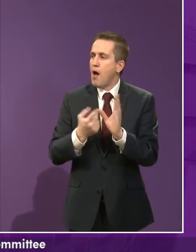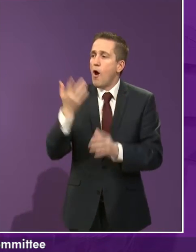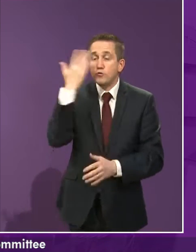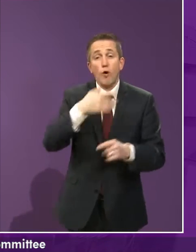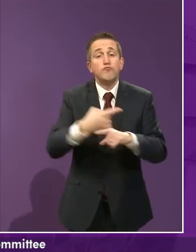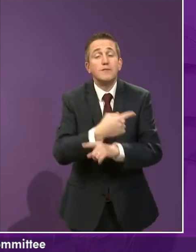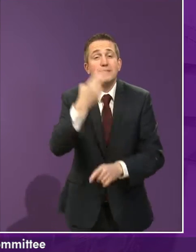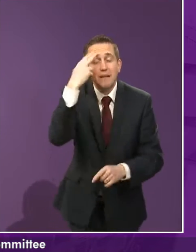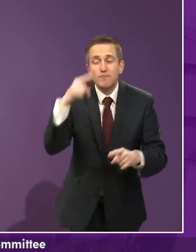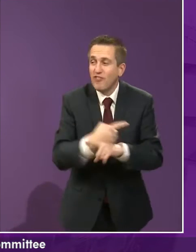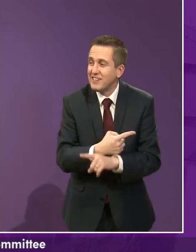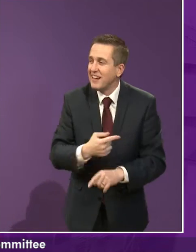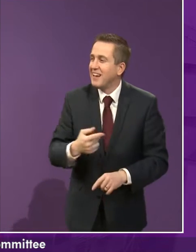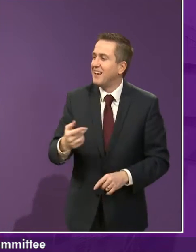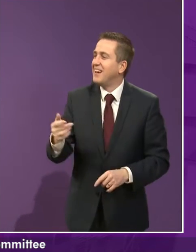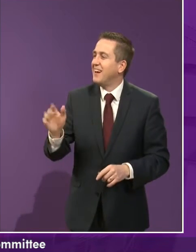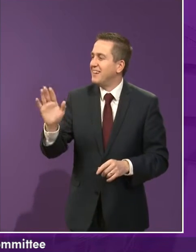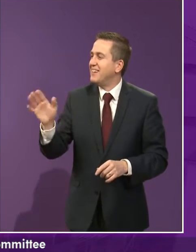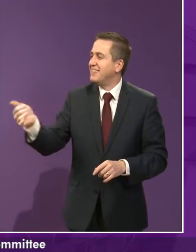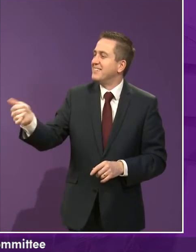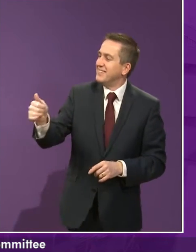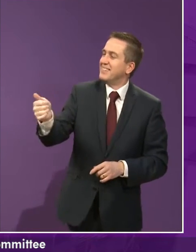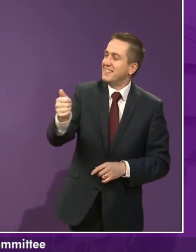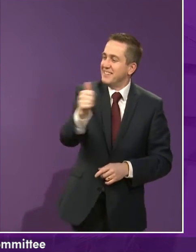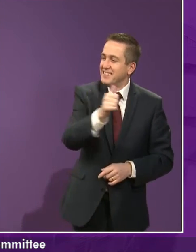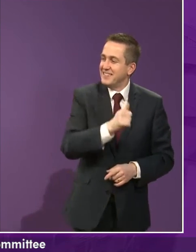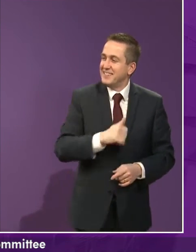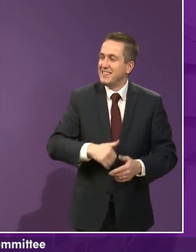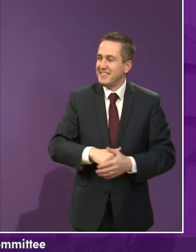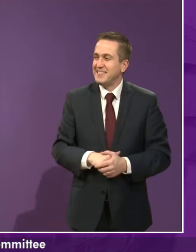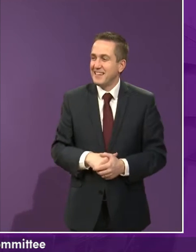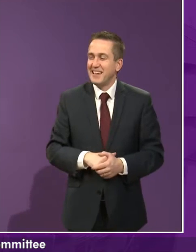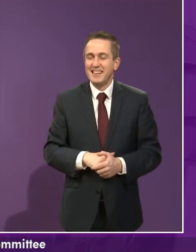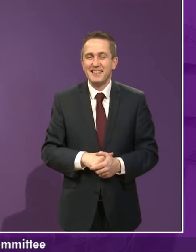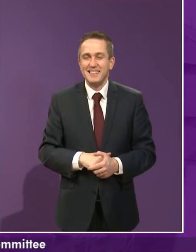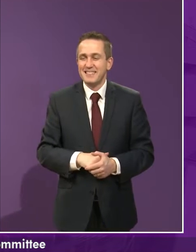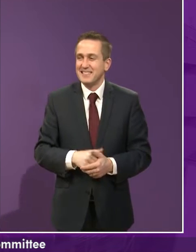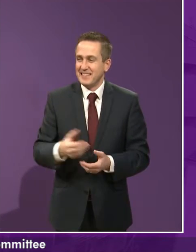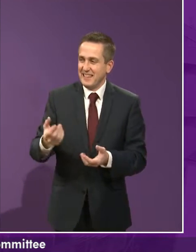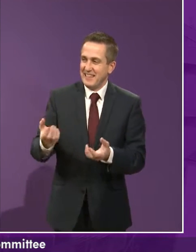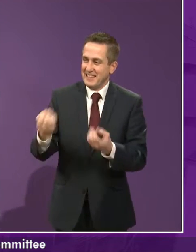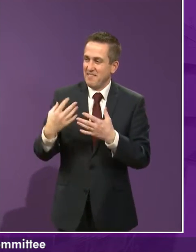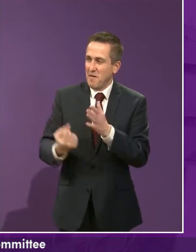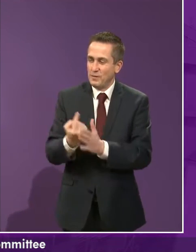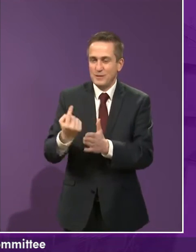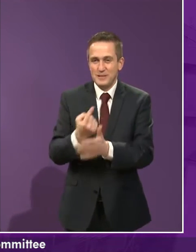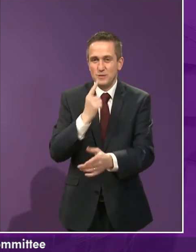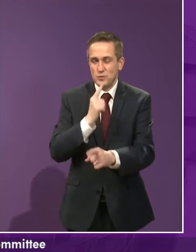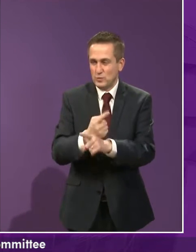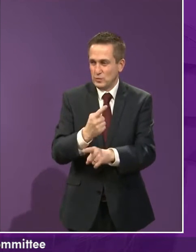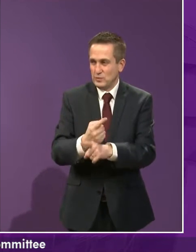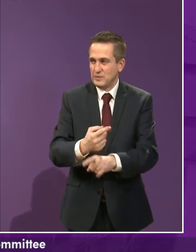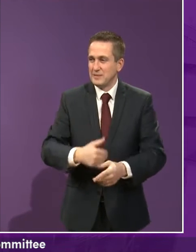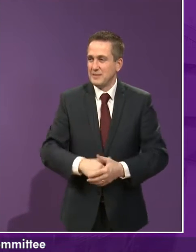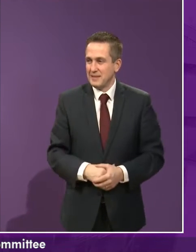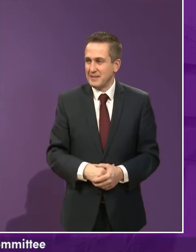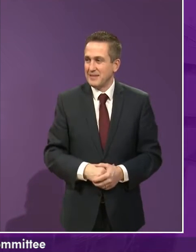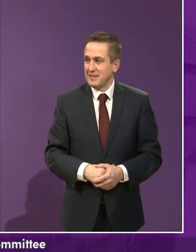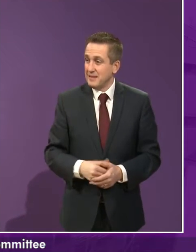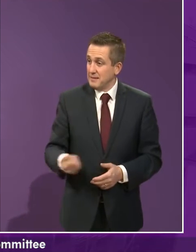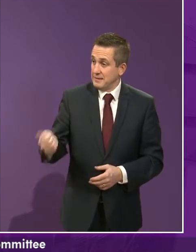Sorry, I was just going to go round the table and allow everyone to have their say.